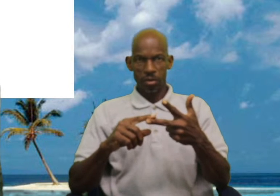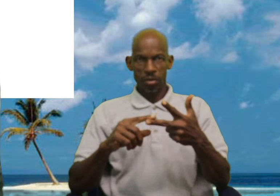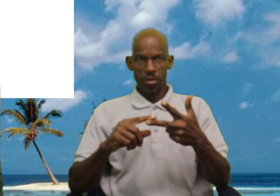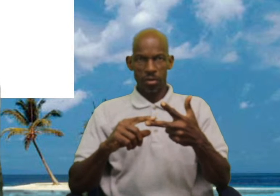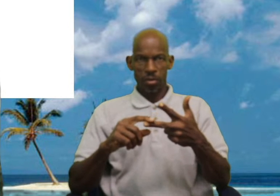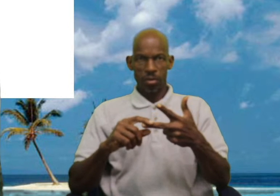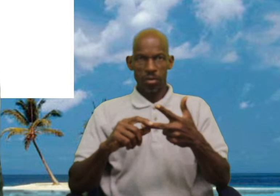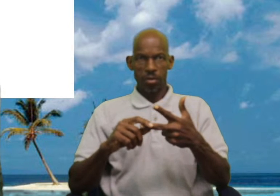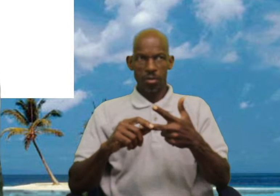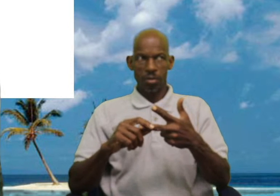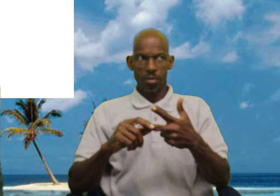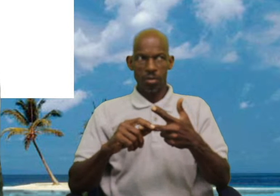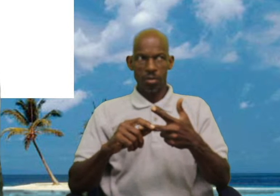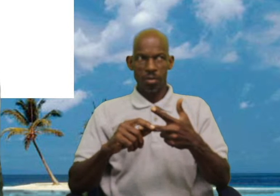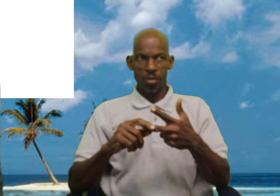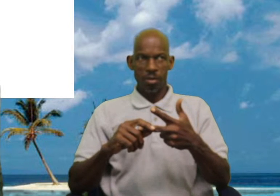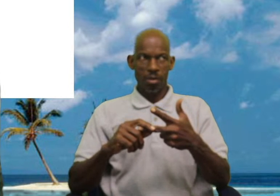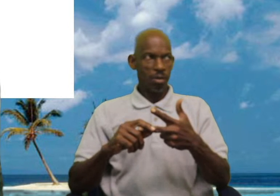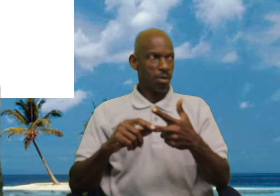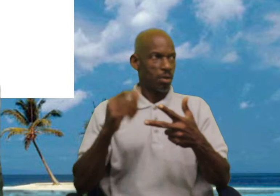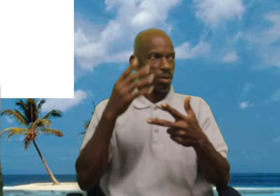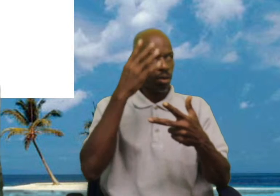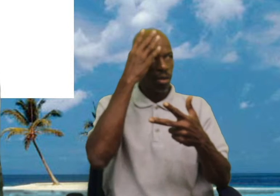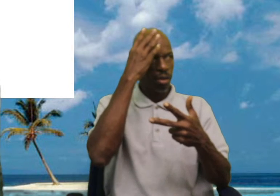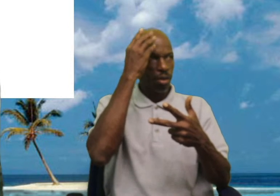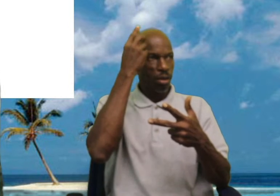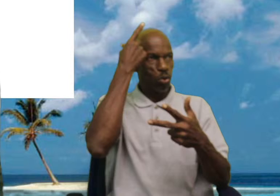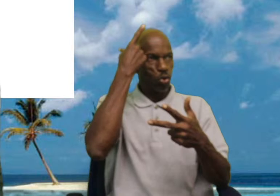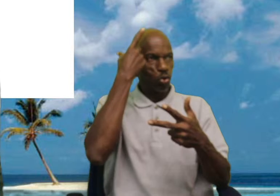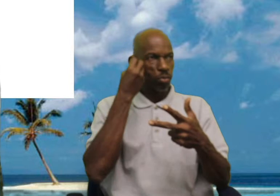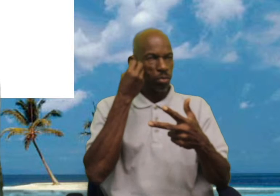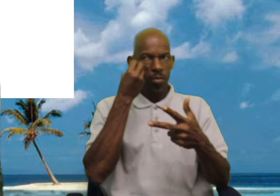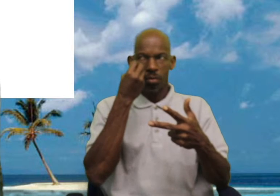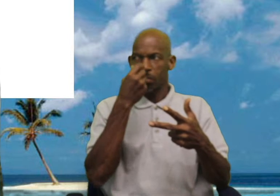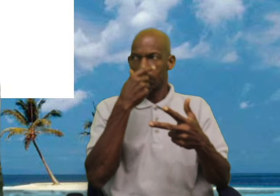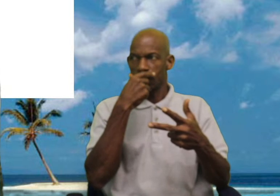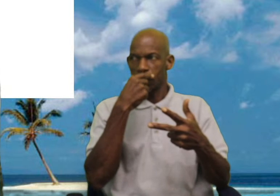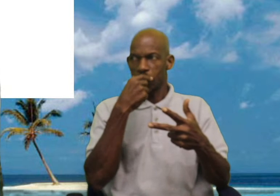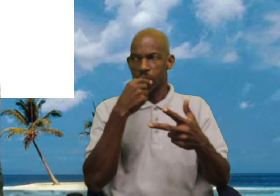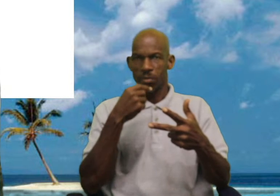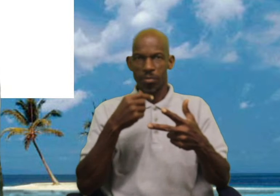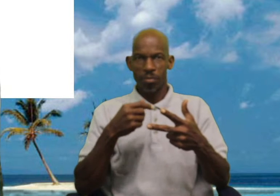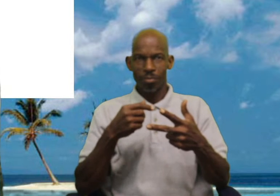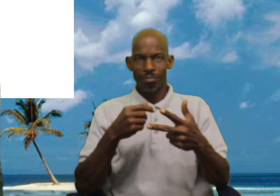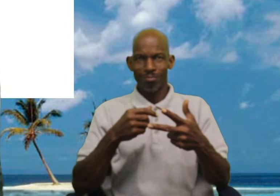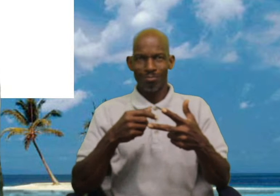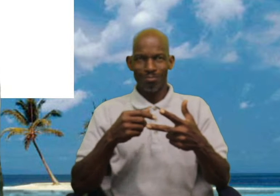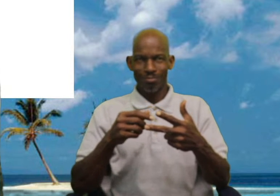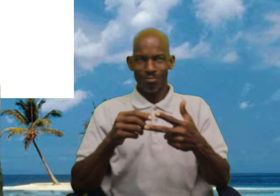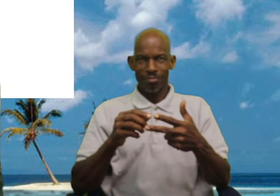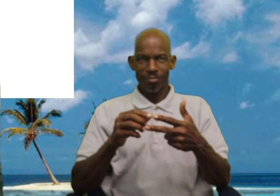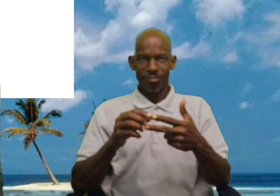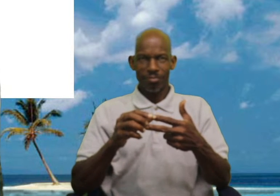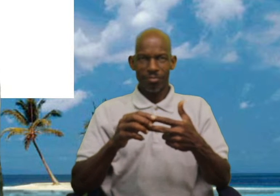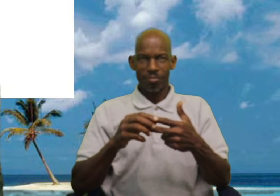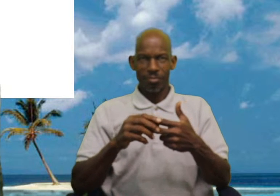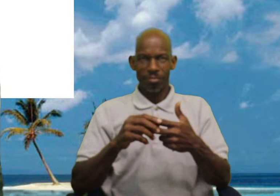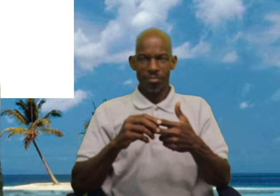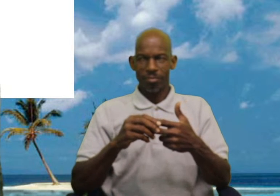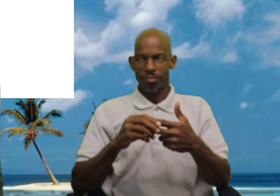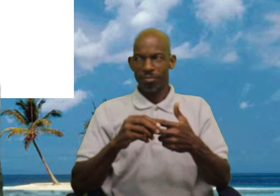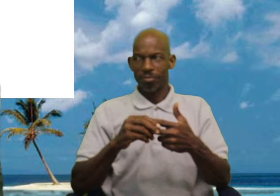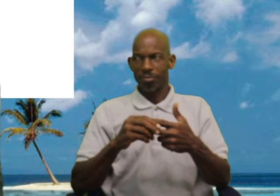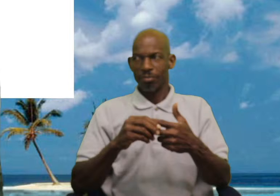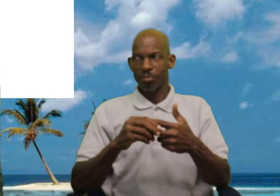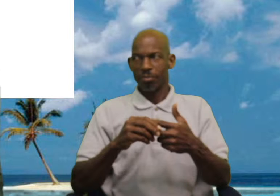about. It's the same girl. So I'm going to draw the girl. So this is a girl.